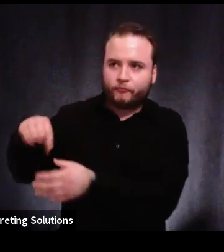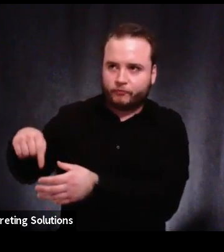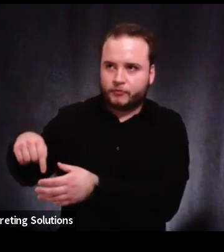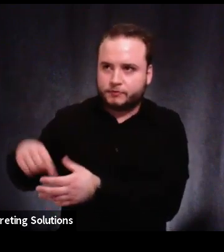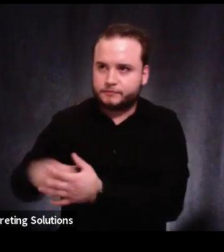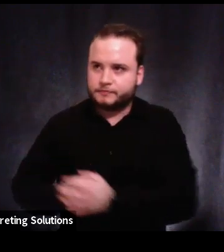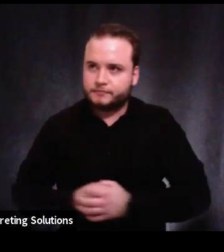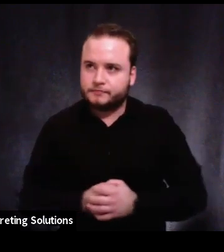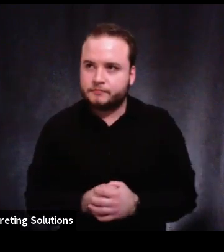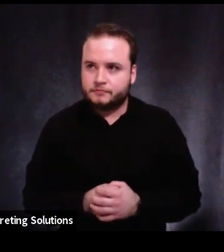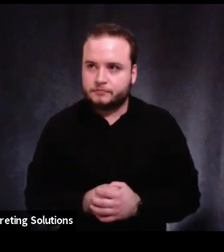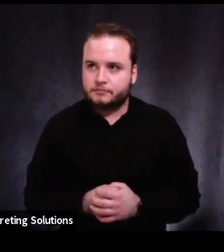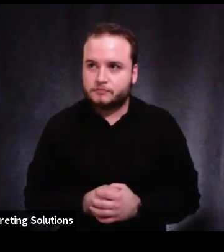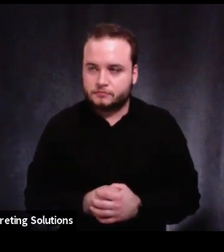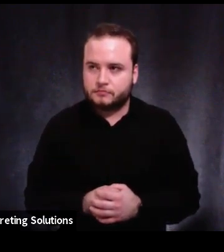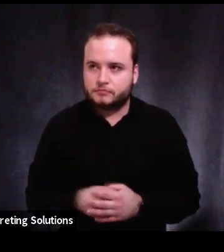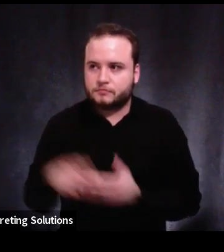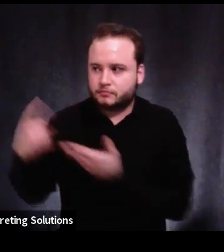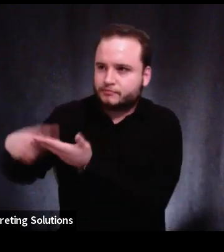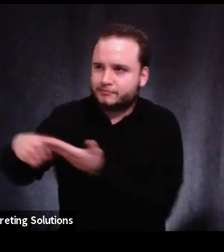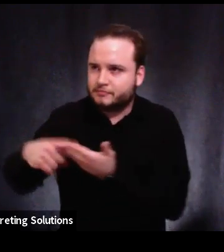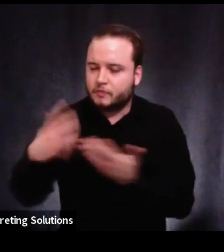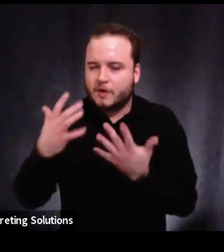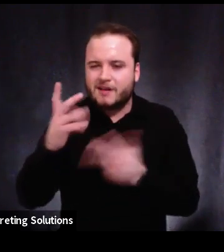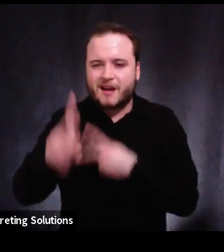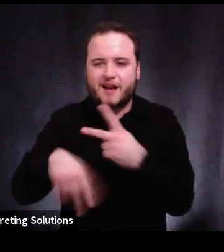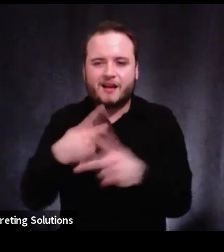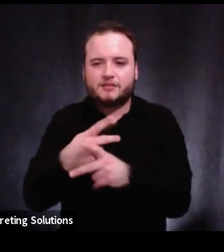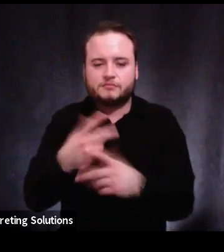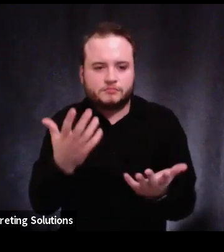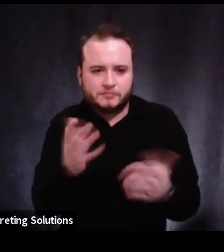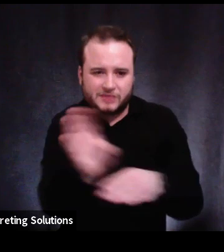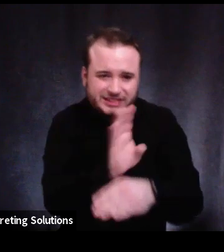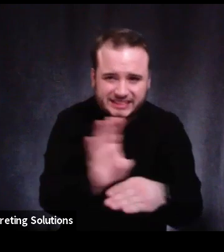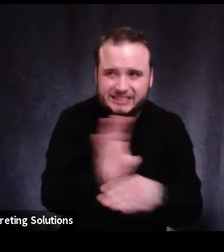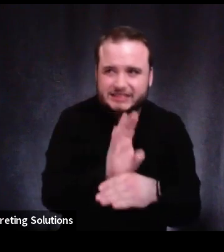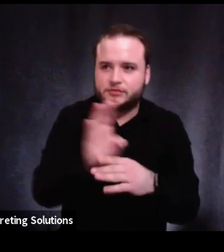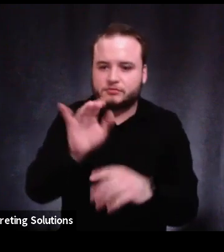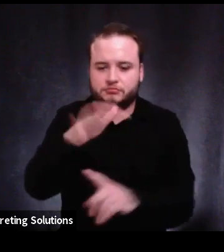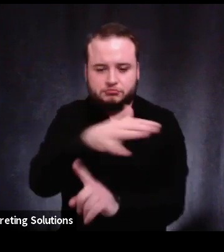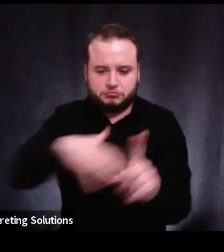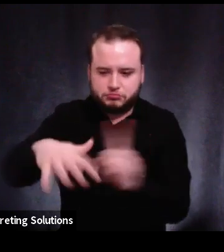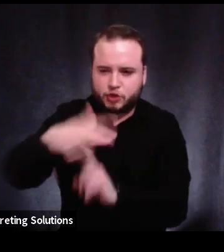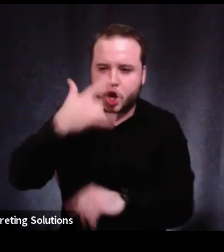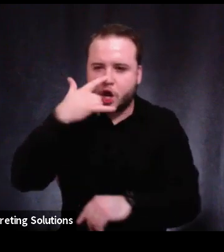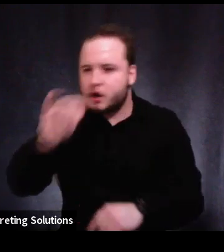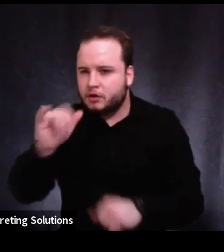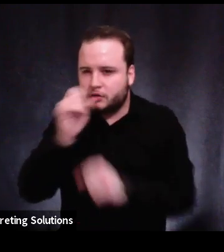environments lend themselves to being able to really practice that social distancing.